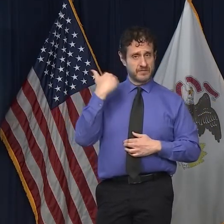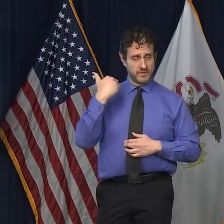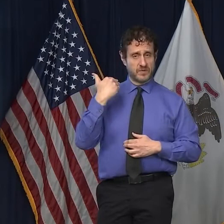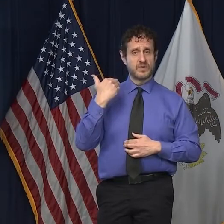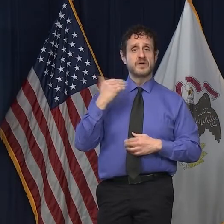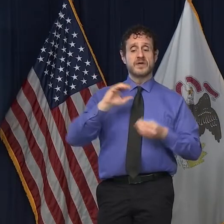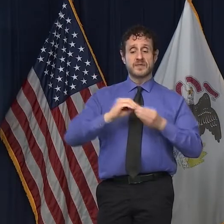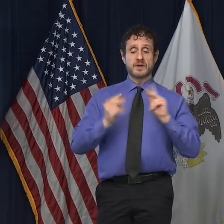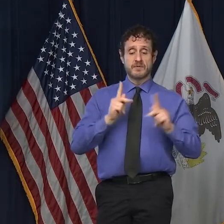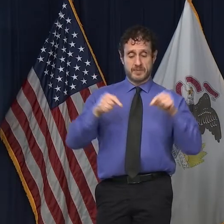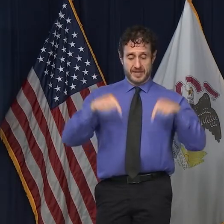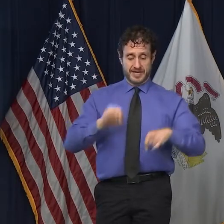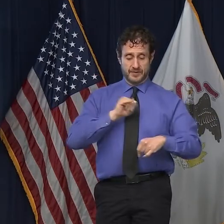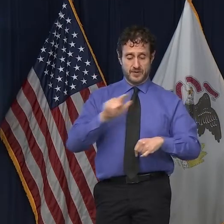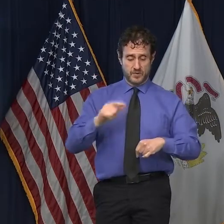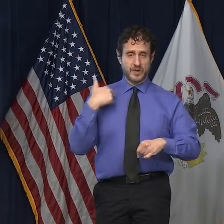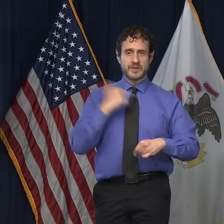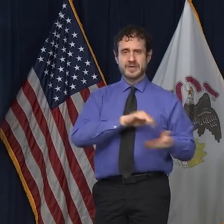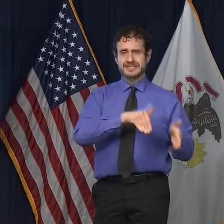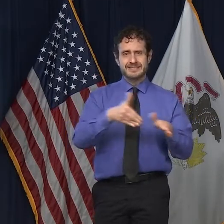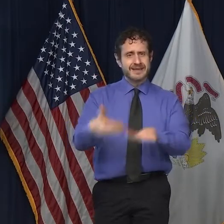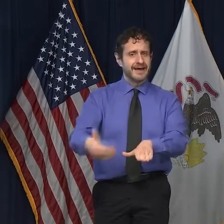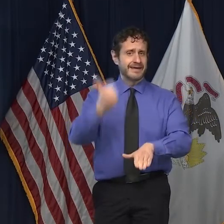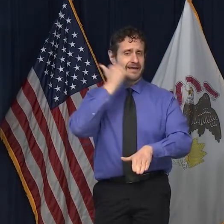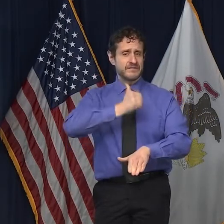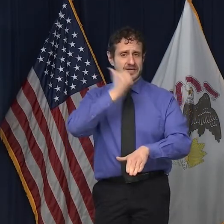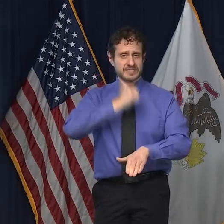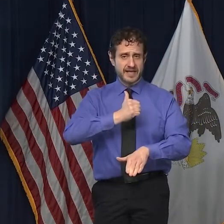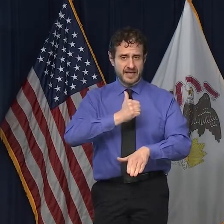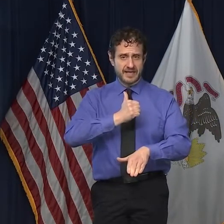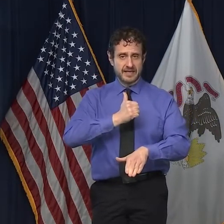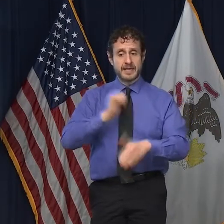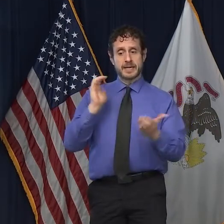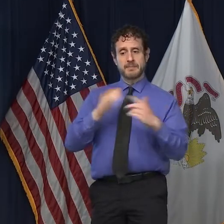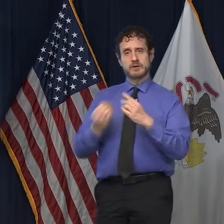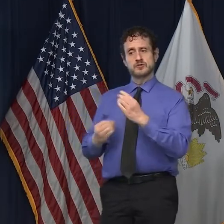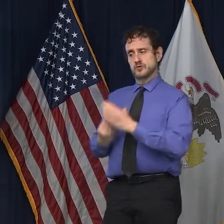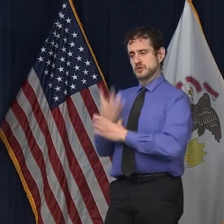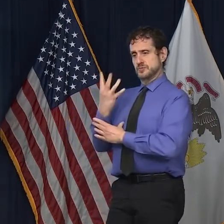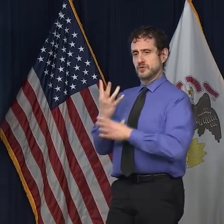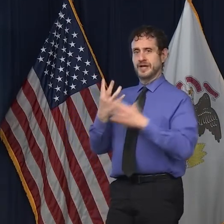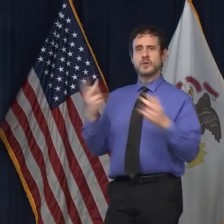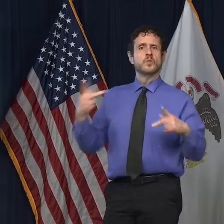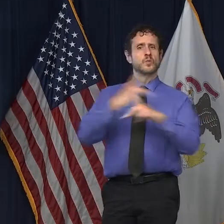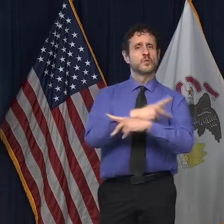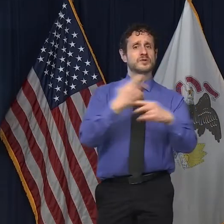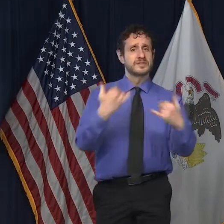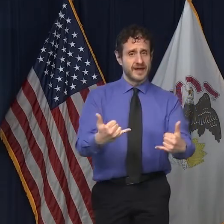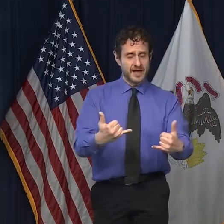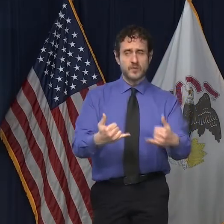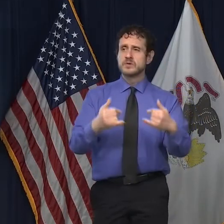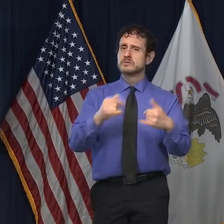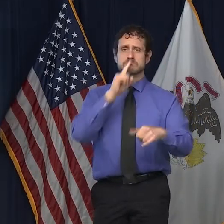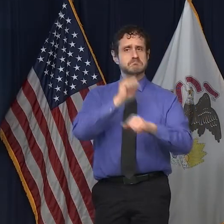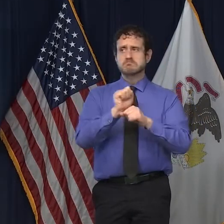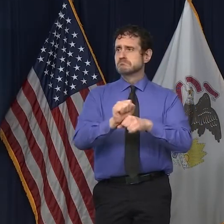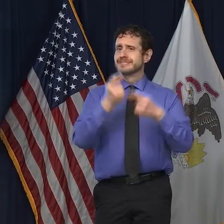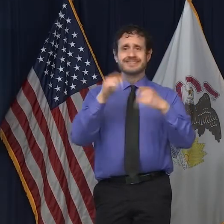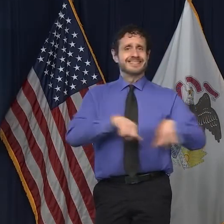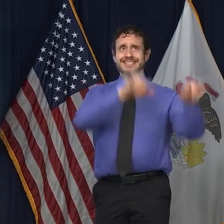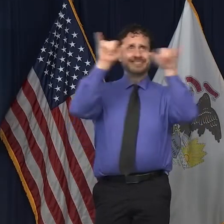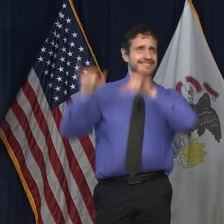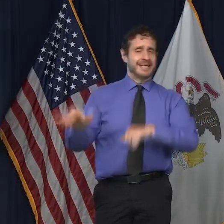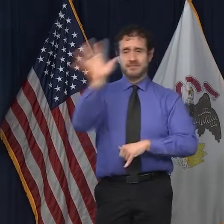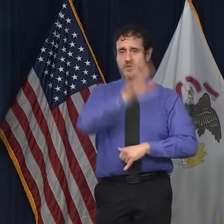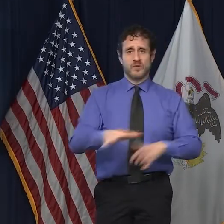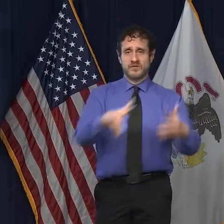losing each day has surpassed our record from the spring. The same is true nationally. The United